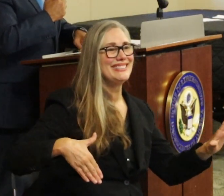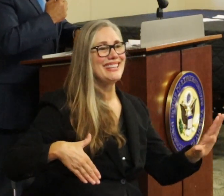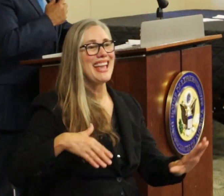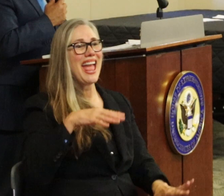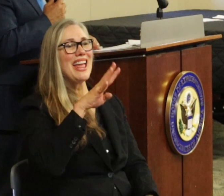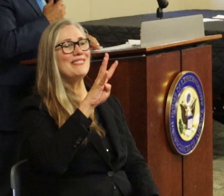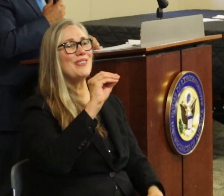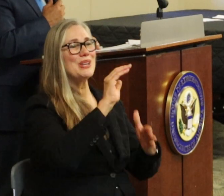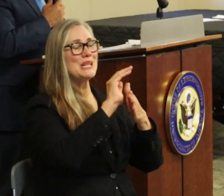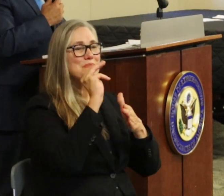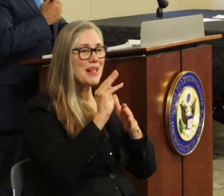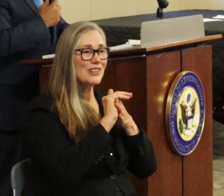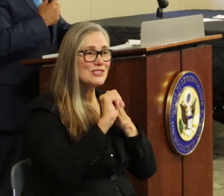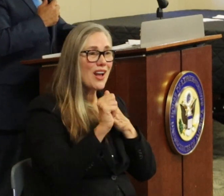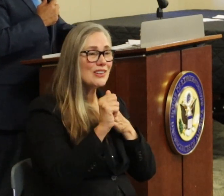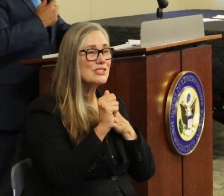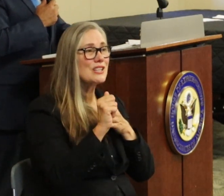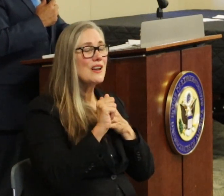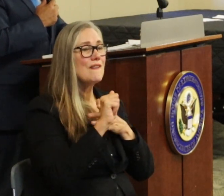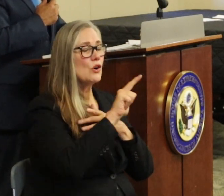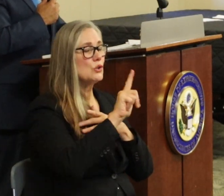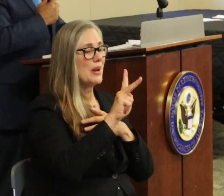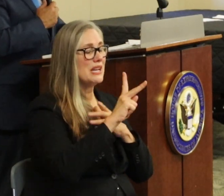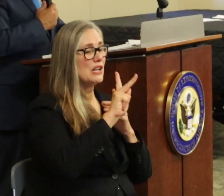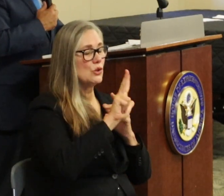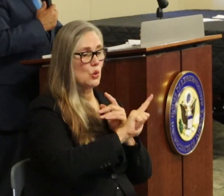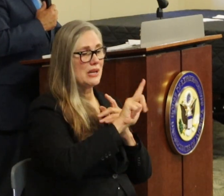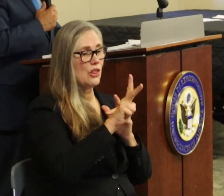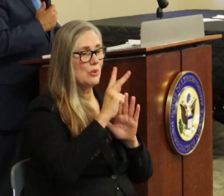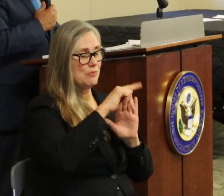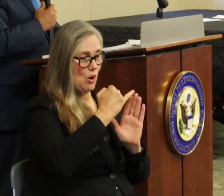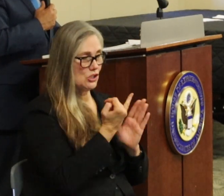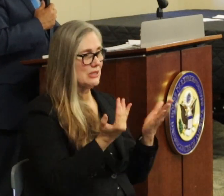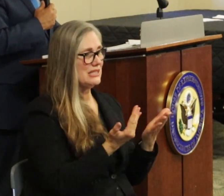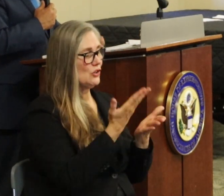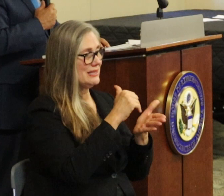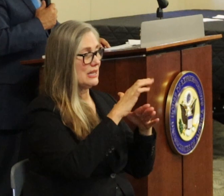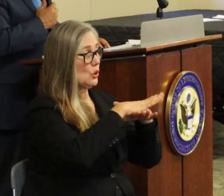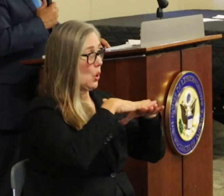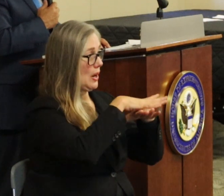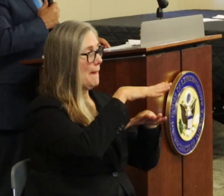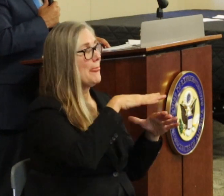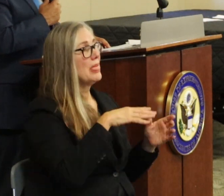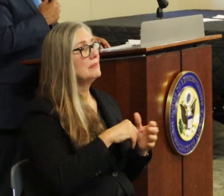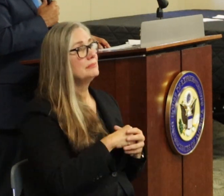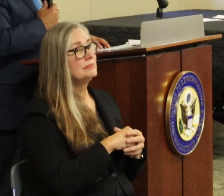And $40 million in 23 projects throughout the Central Coast, including